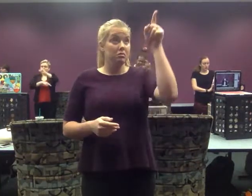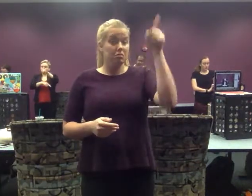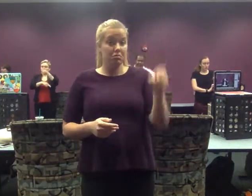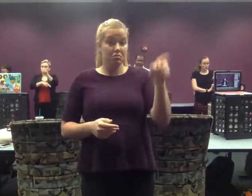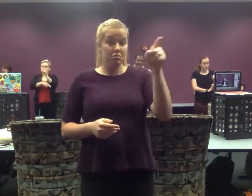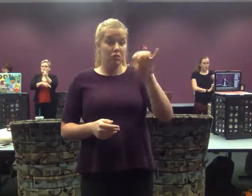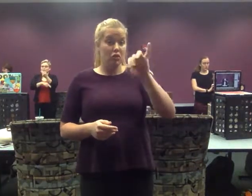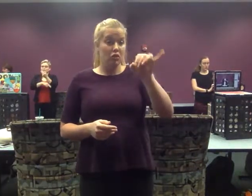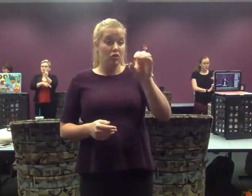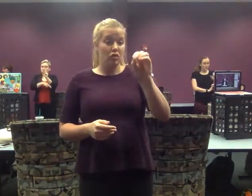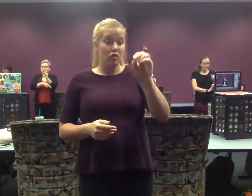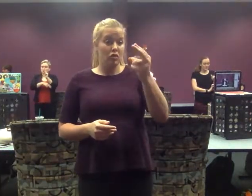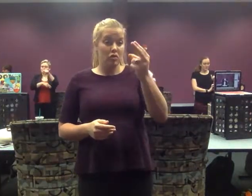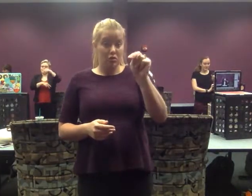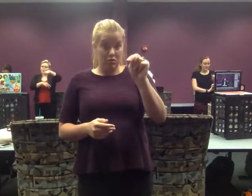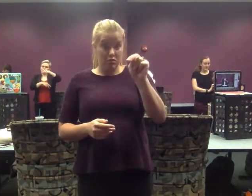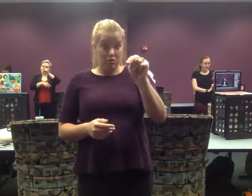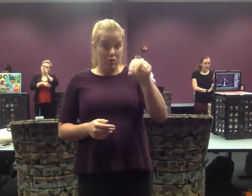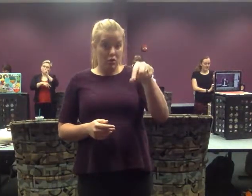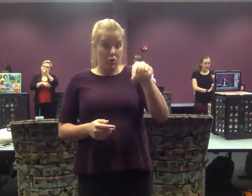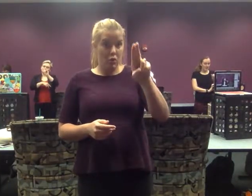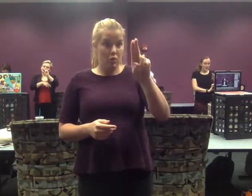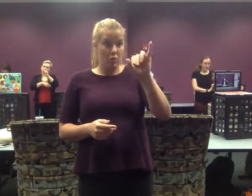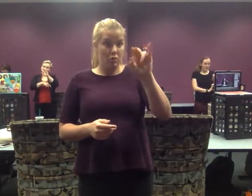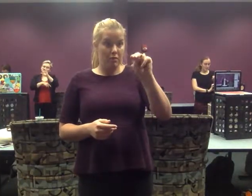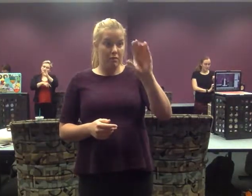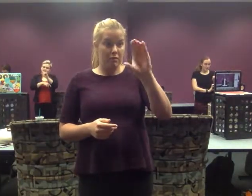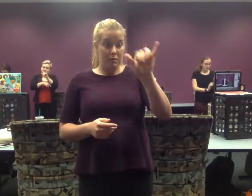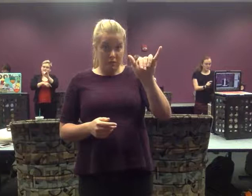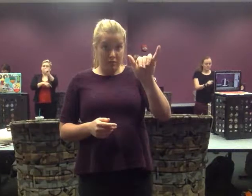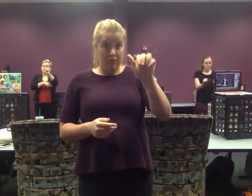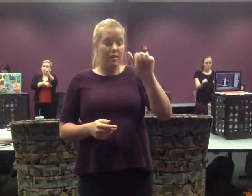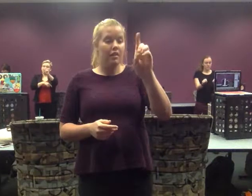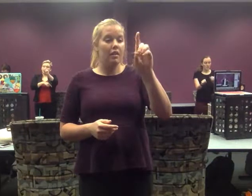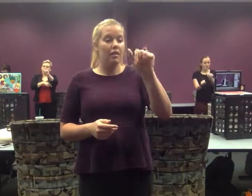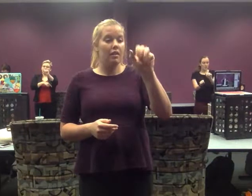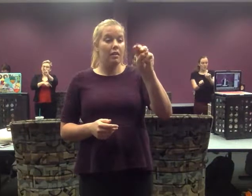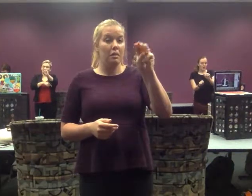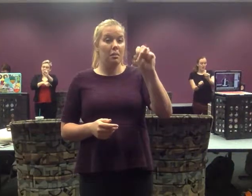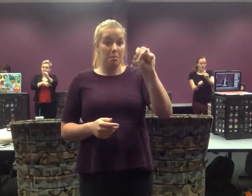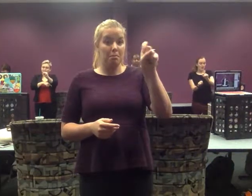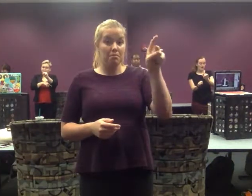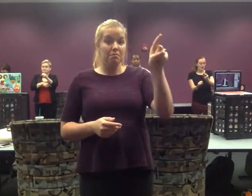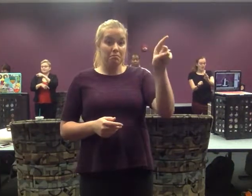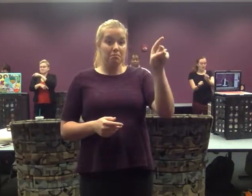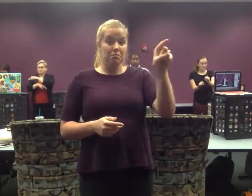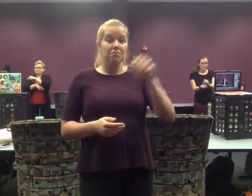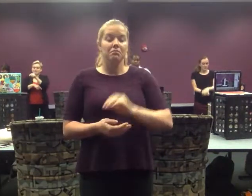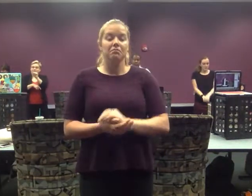and Andrew Jackson represented again the civilized, urbane